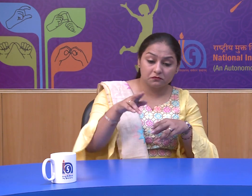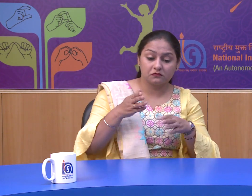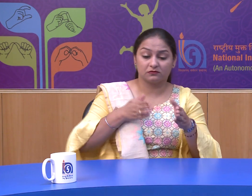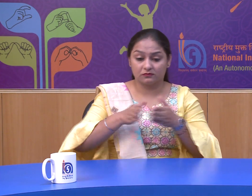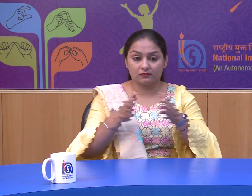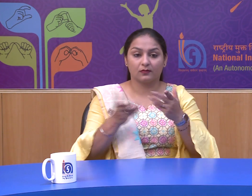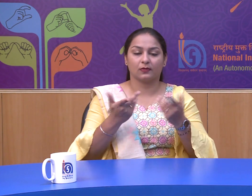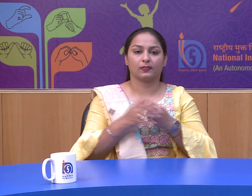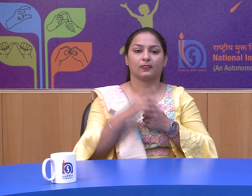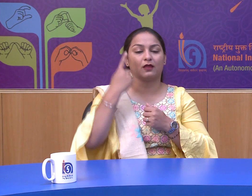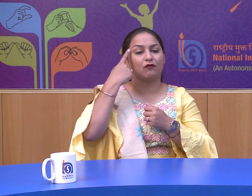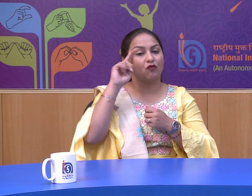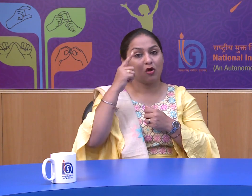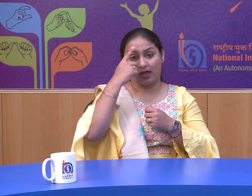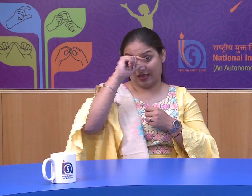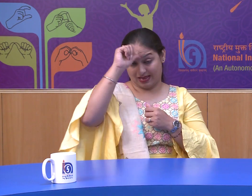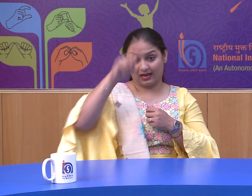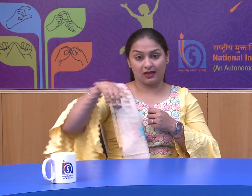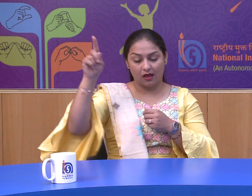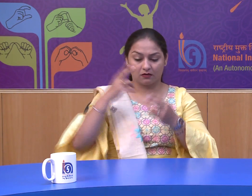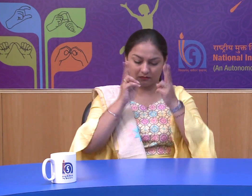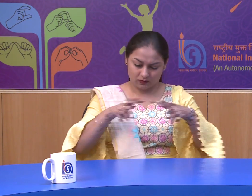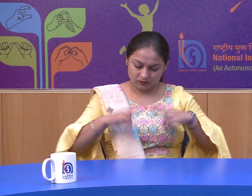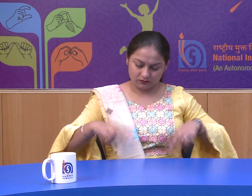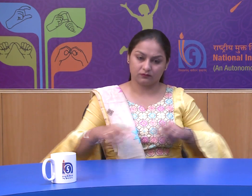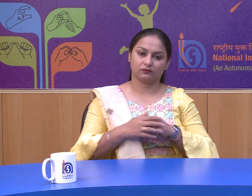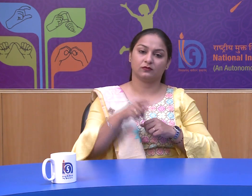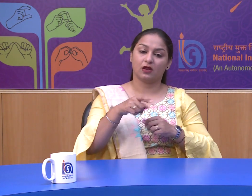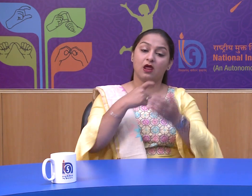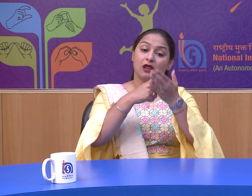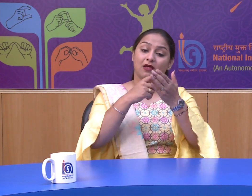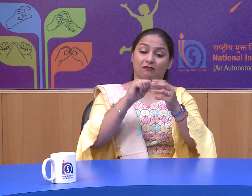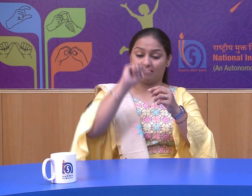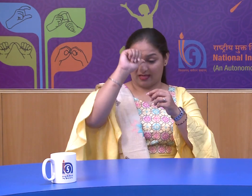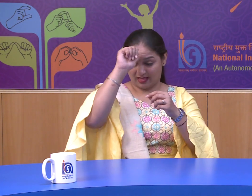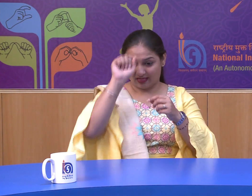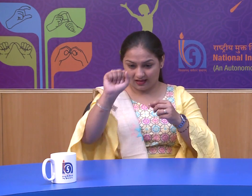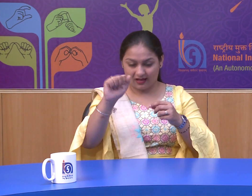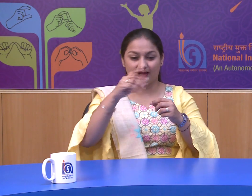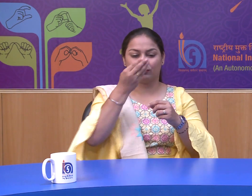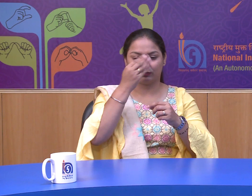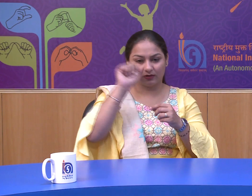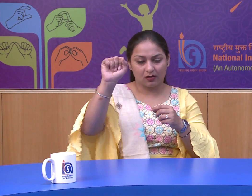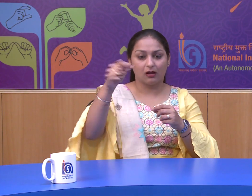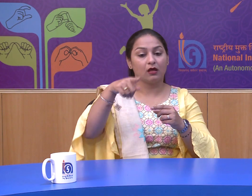of Indian philosophy and religion went to